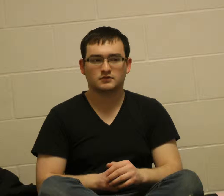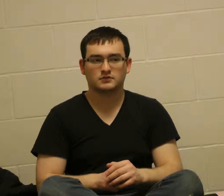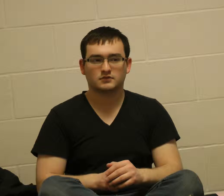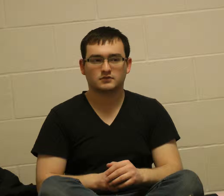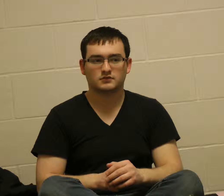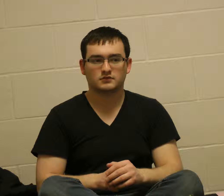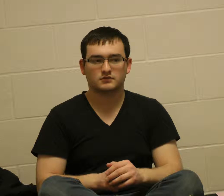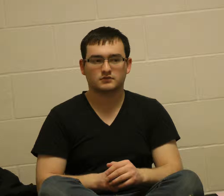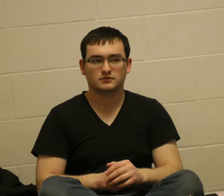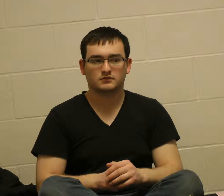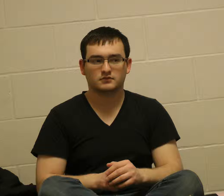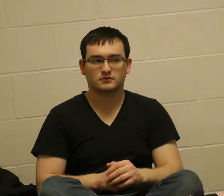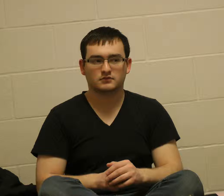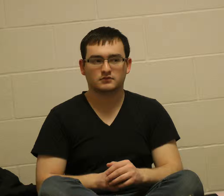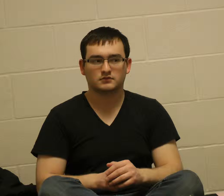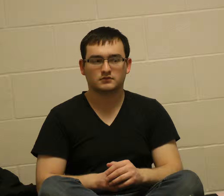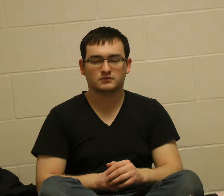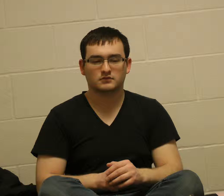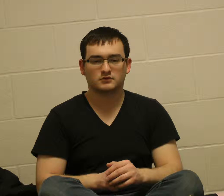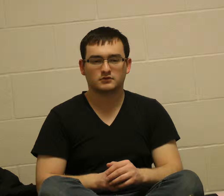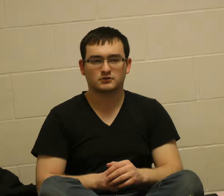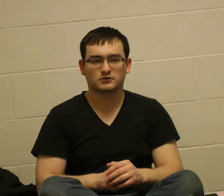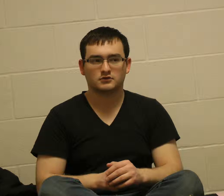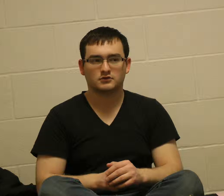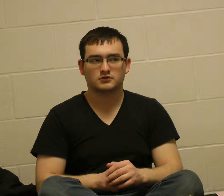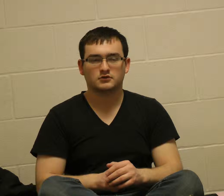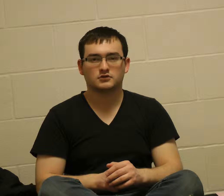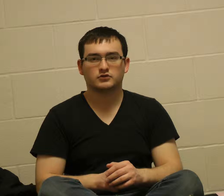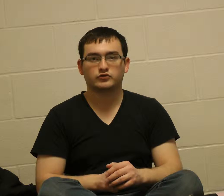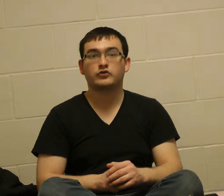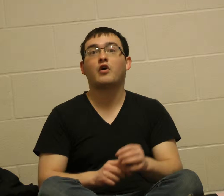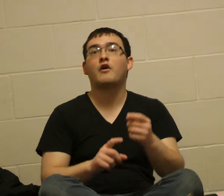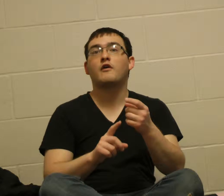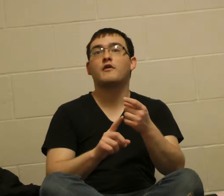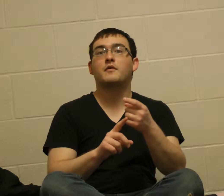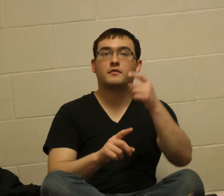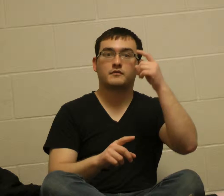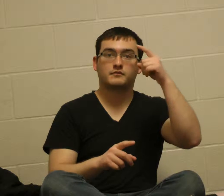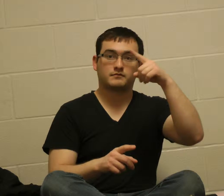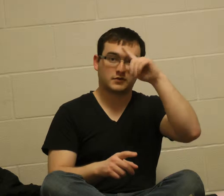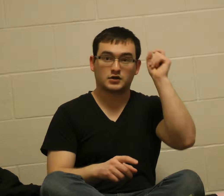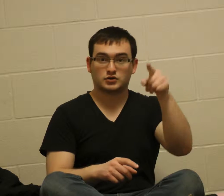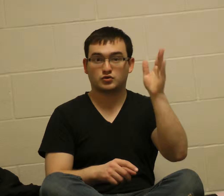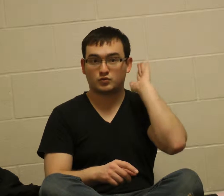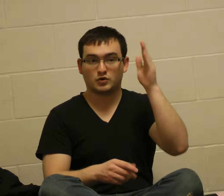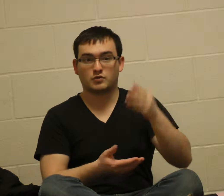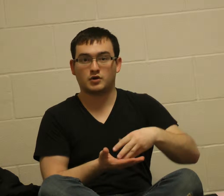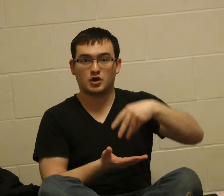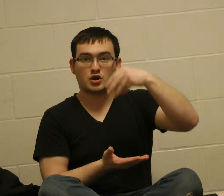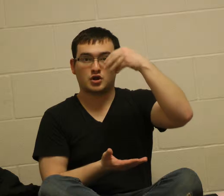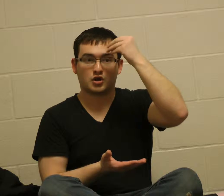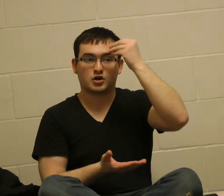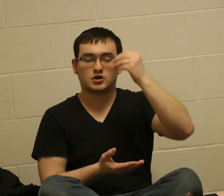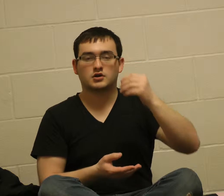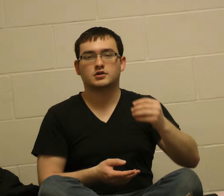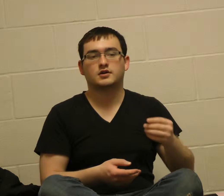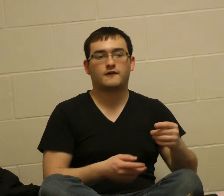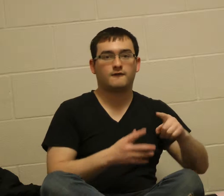have seen the growth in your own skill level. And then, of course, grammar should be fun. And while it may not be the